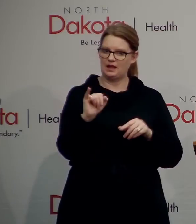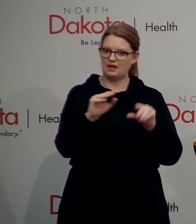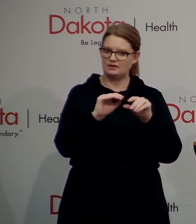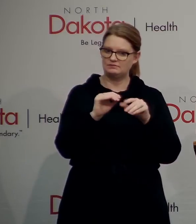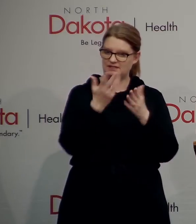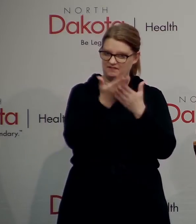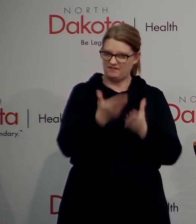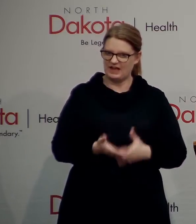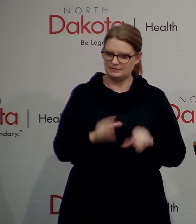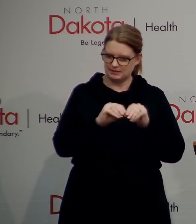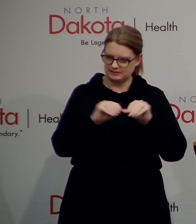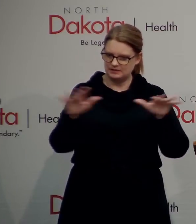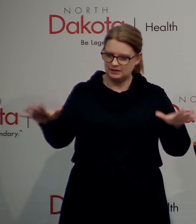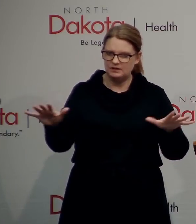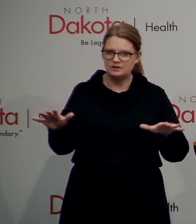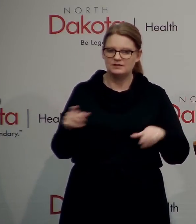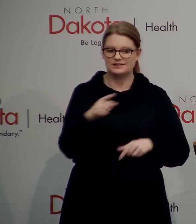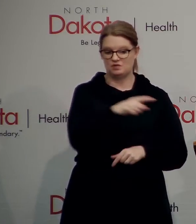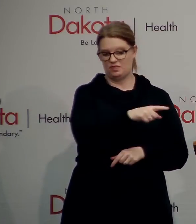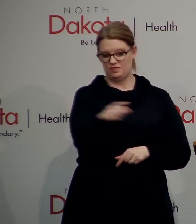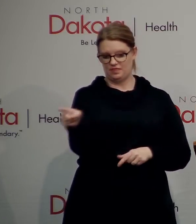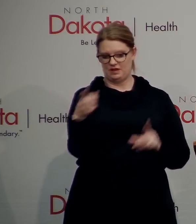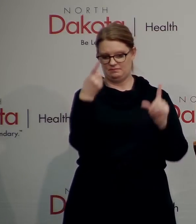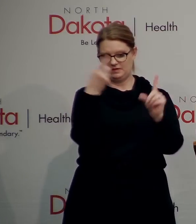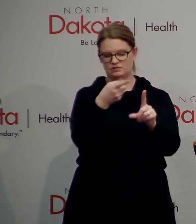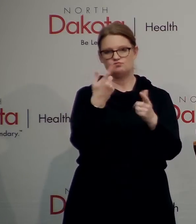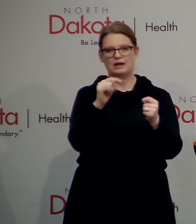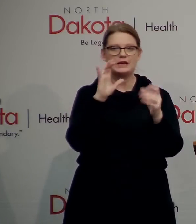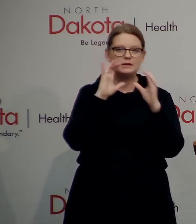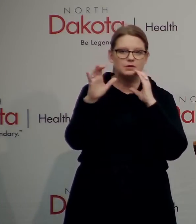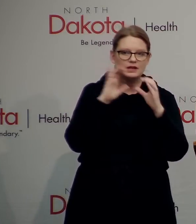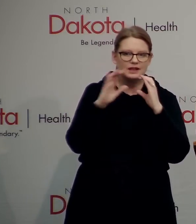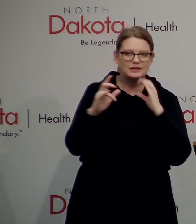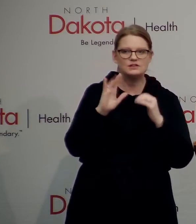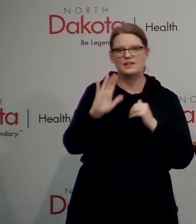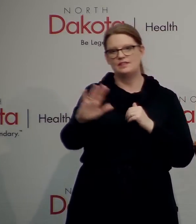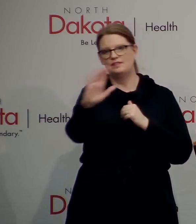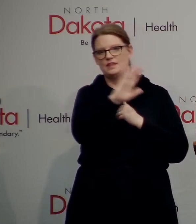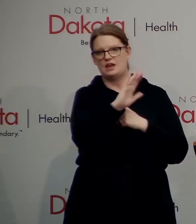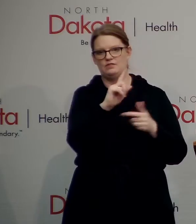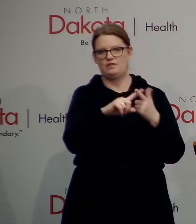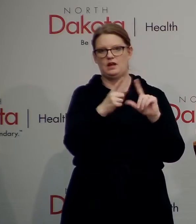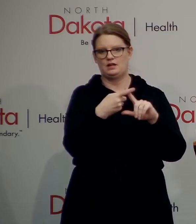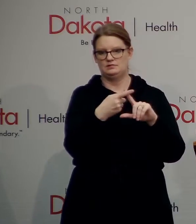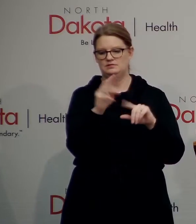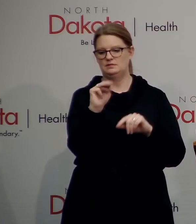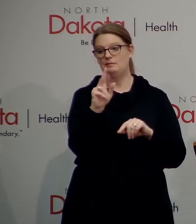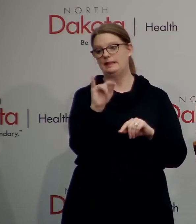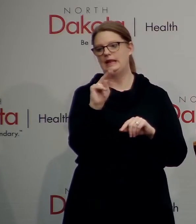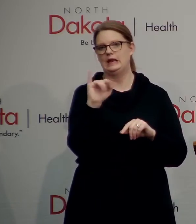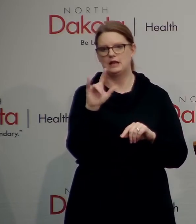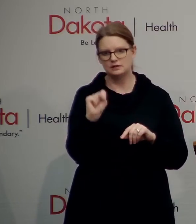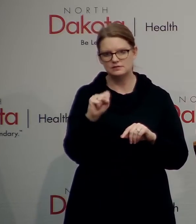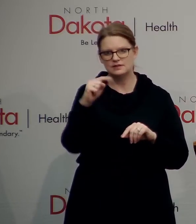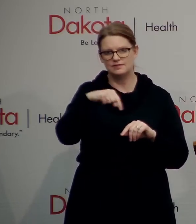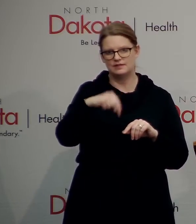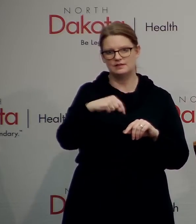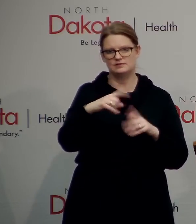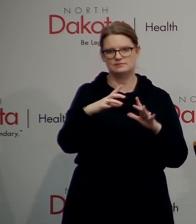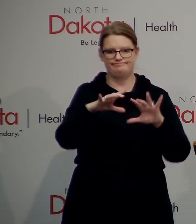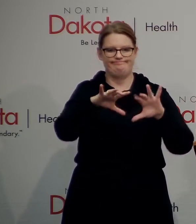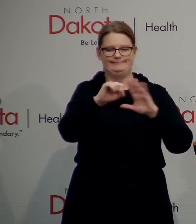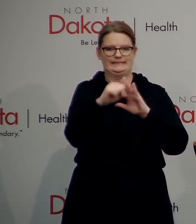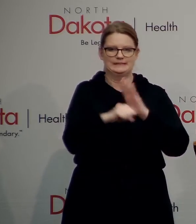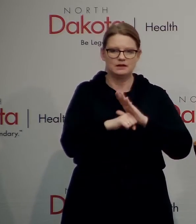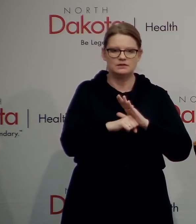leaders. And they have made it their mission to communicate to their peers, the millennials of this generation, to make